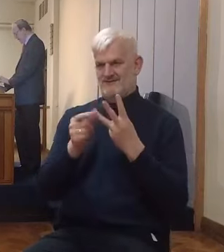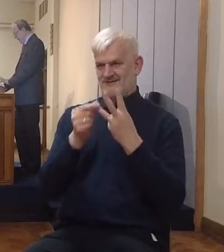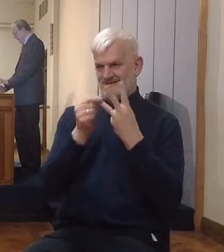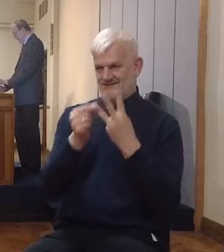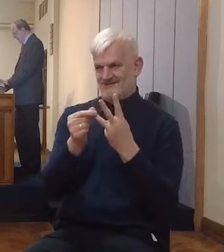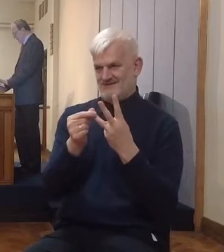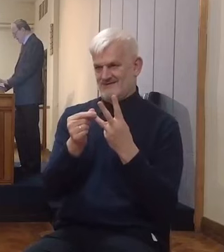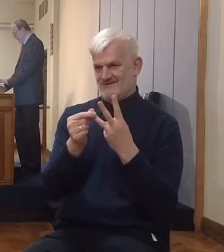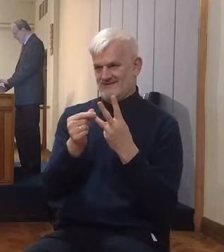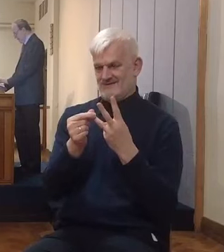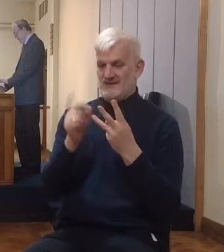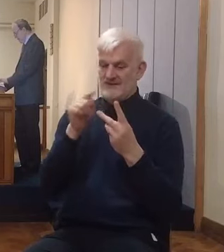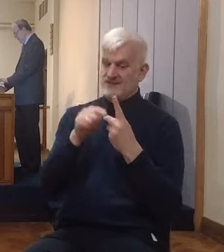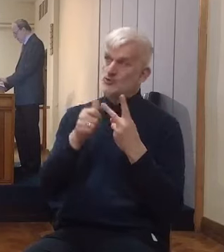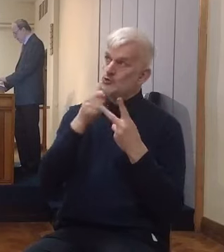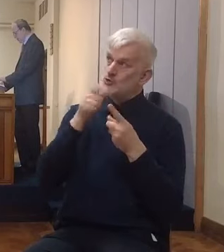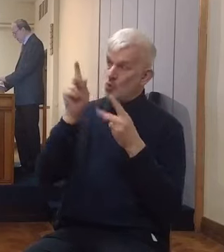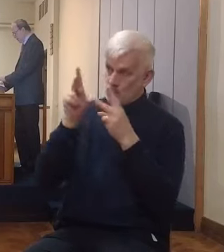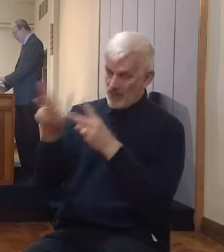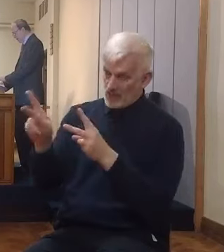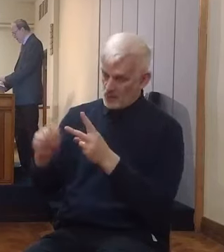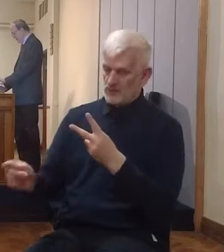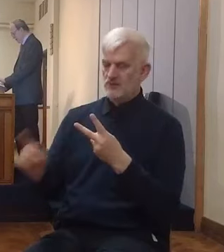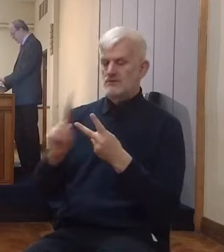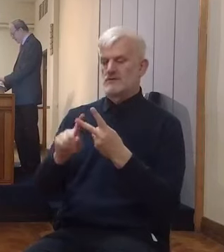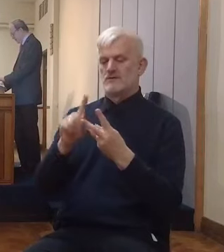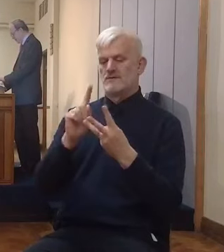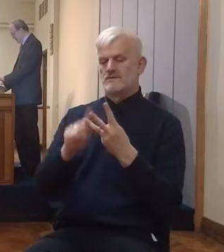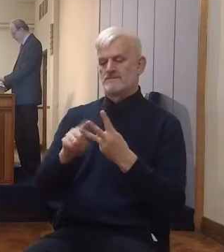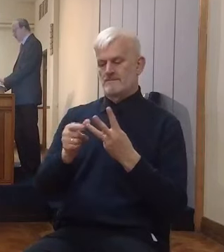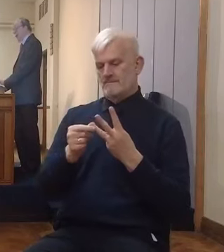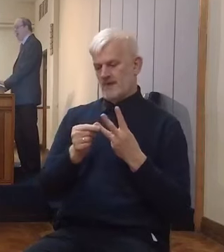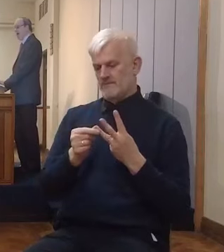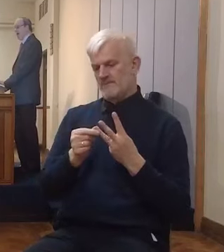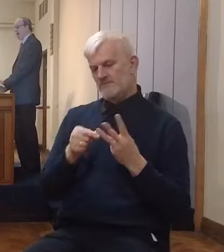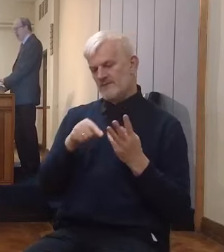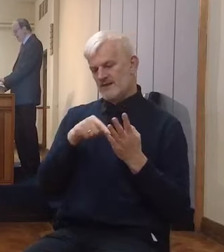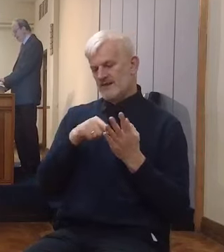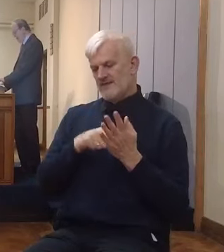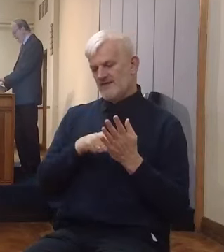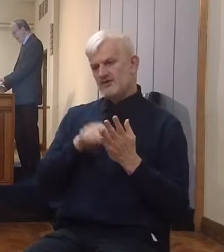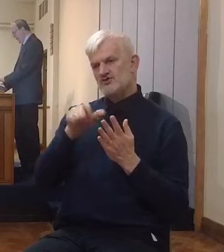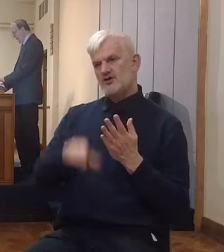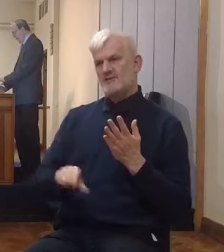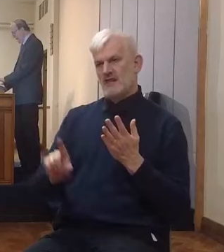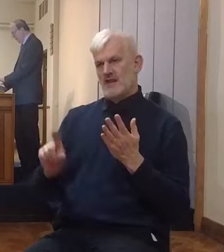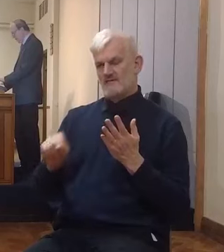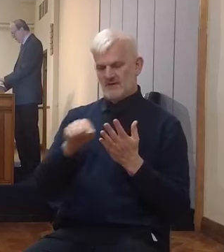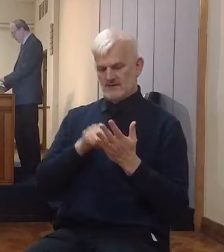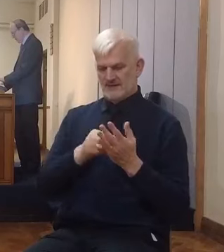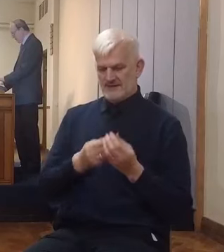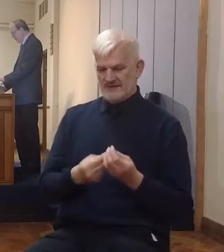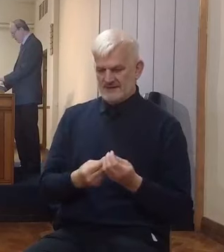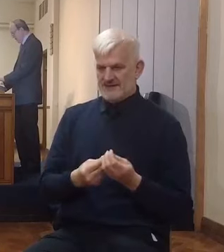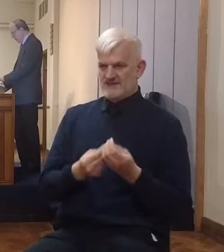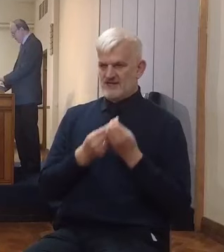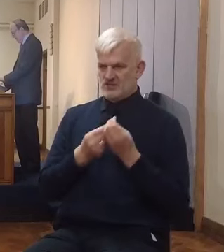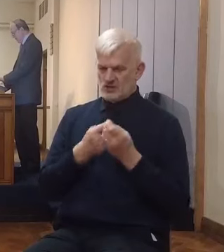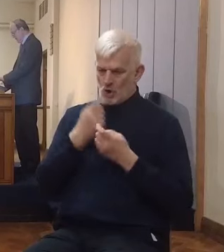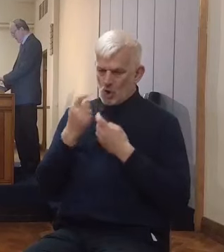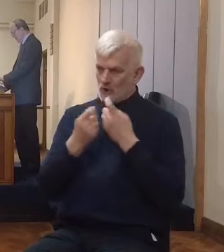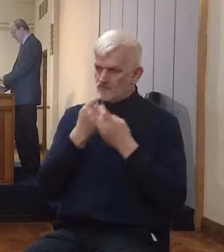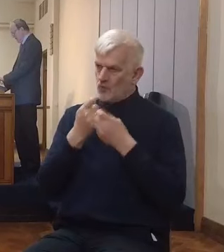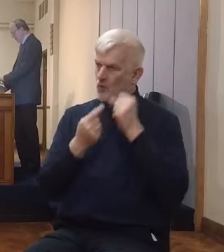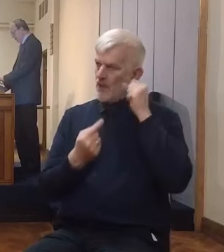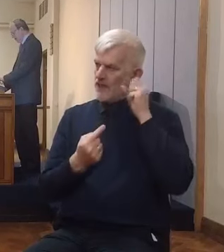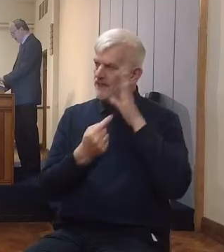this. This book, this chapter, teaches us to identify key issues. Look at